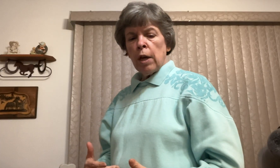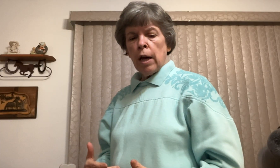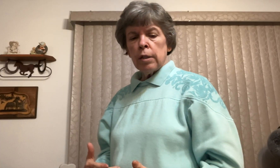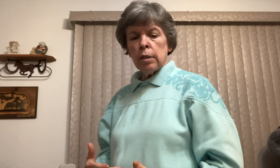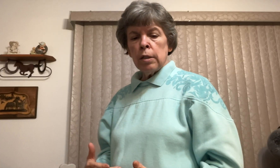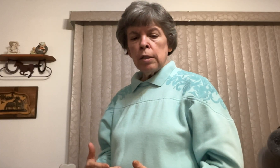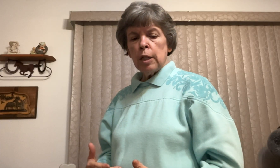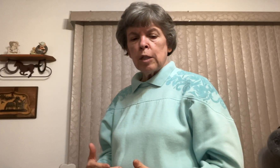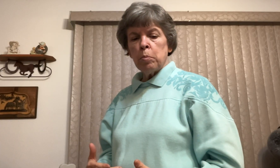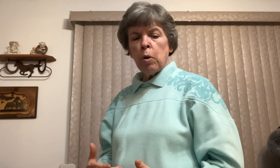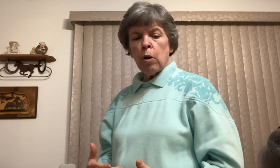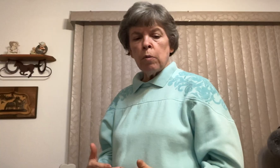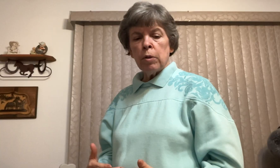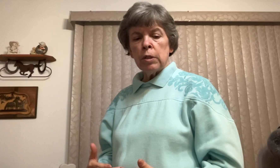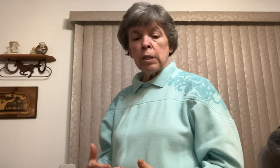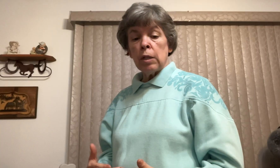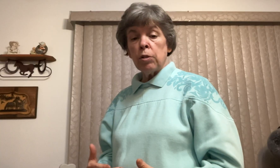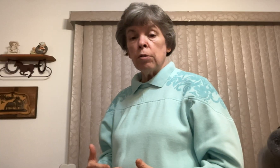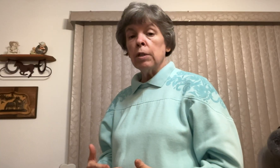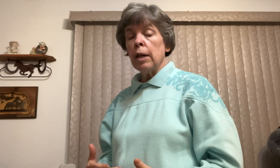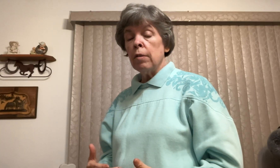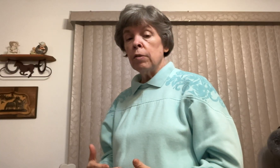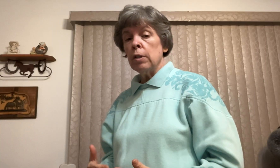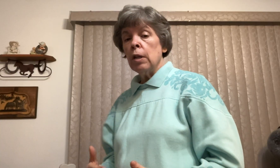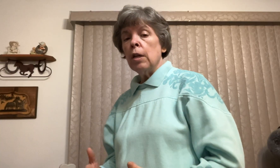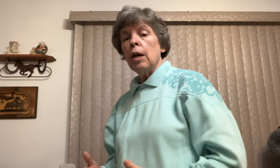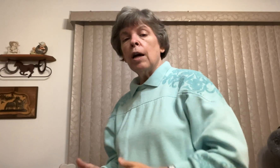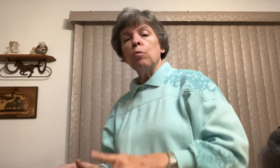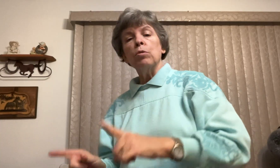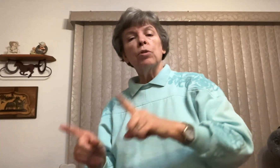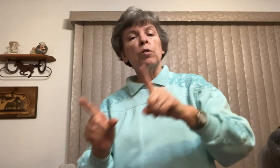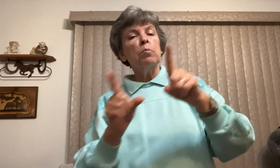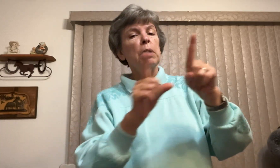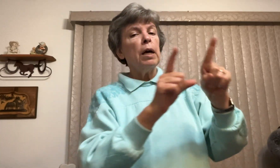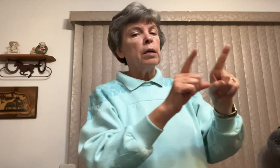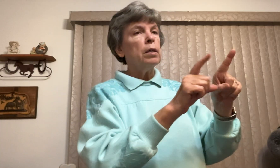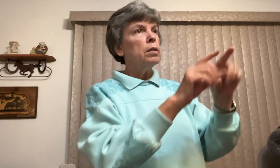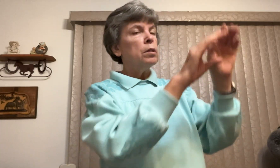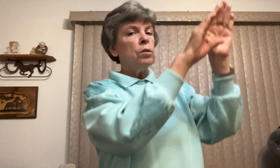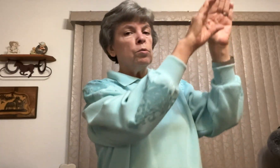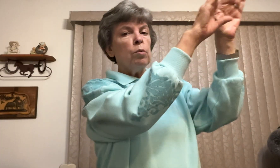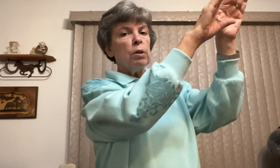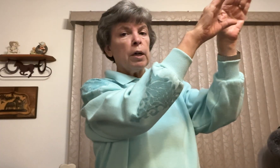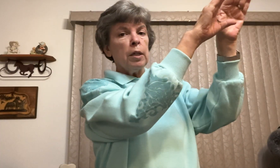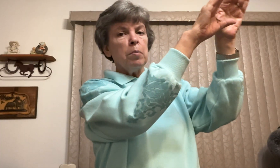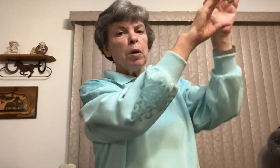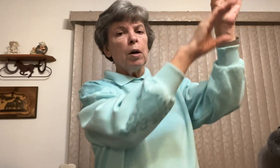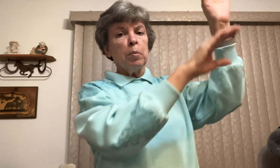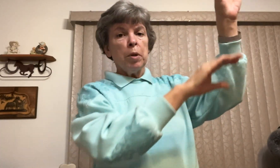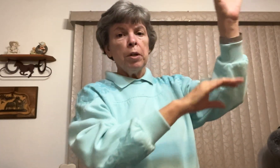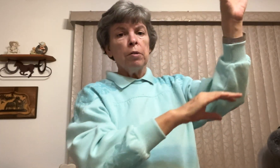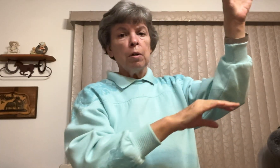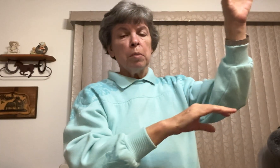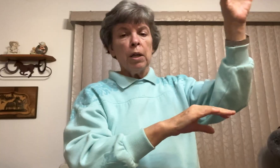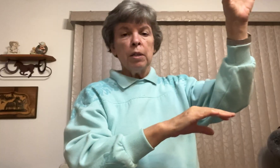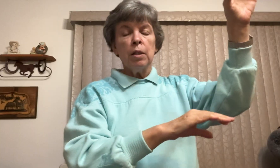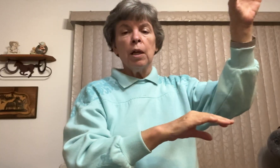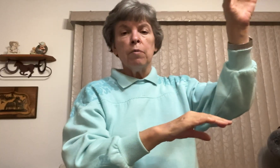that in the next part where it says I turn to heaven, I will turn back to where I keep God up here on my left because